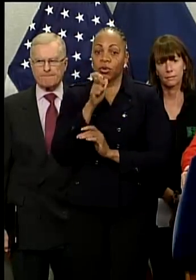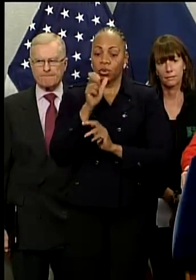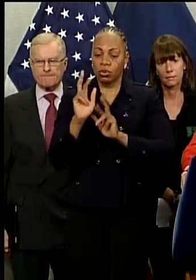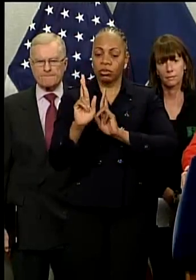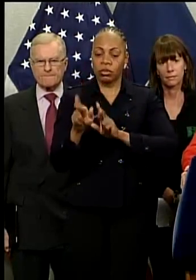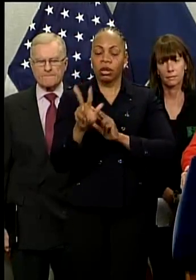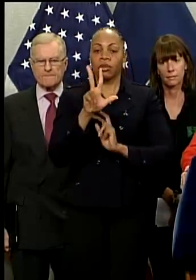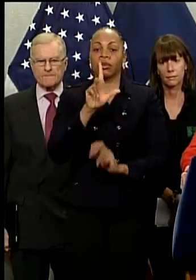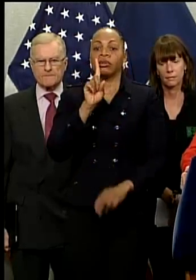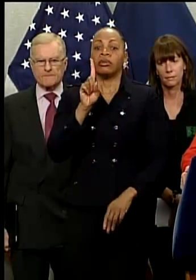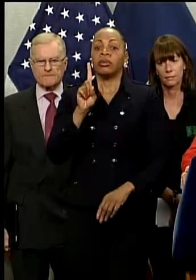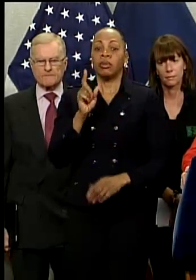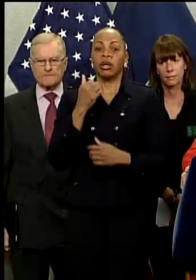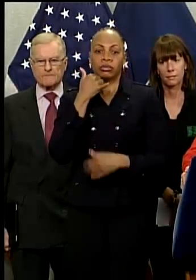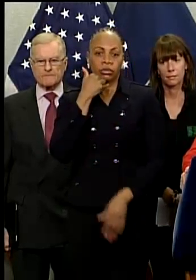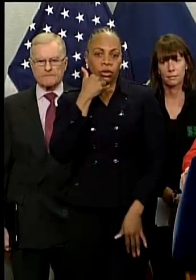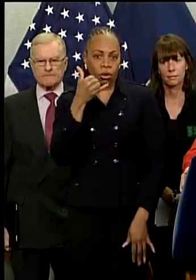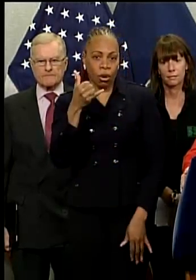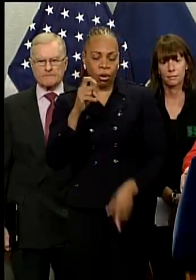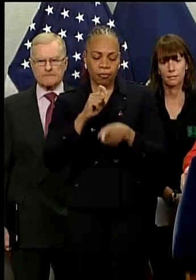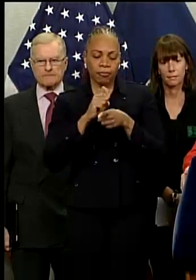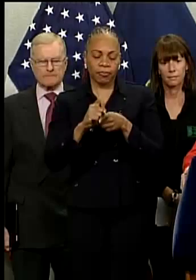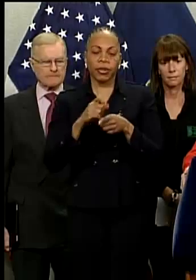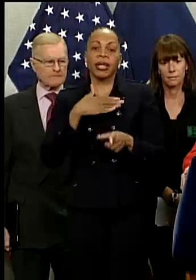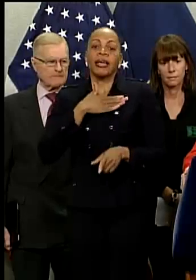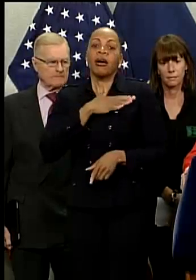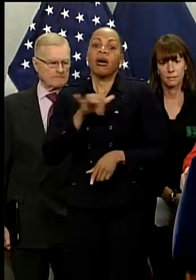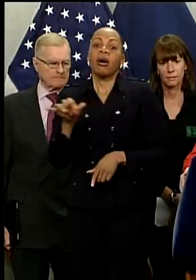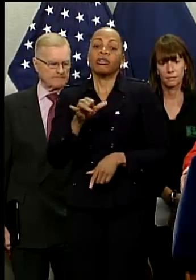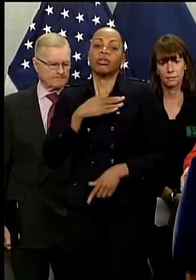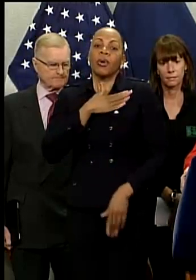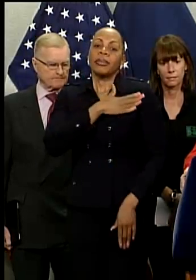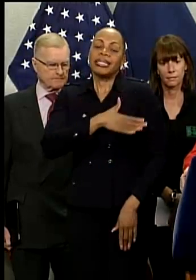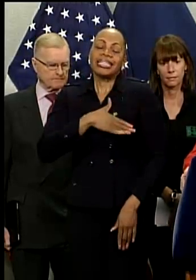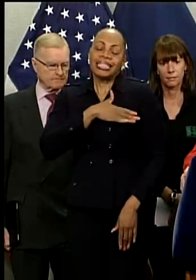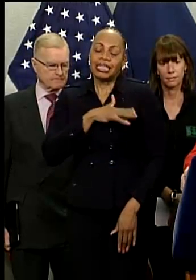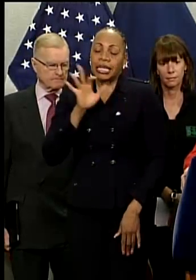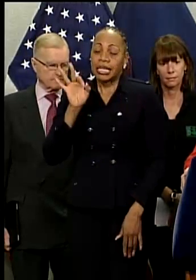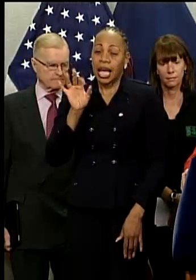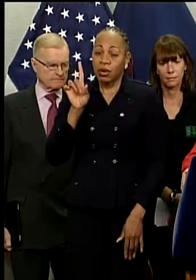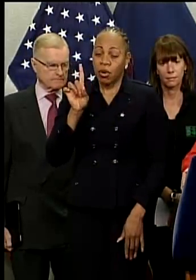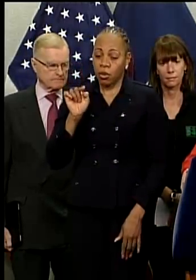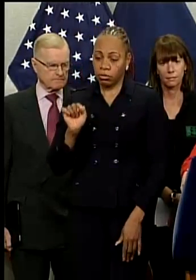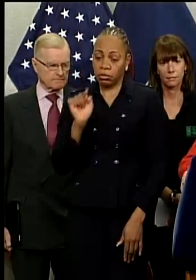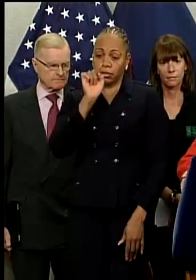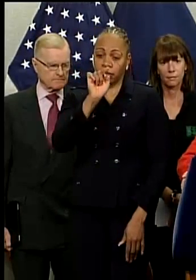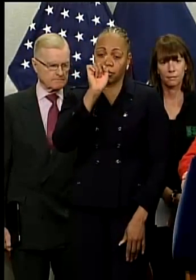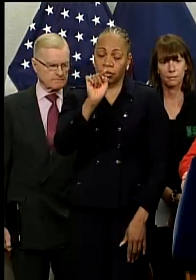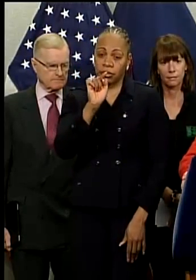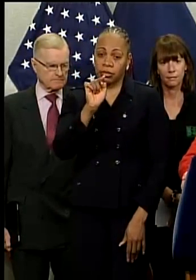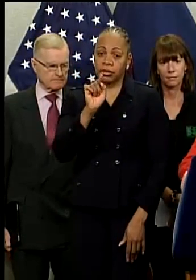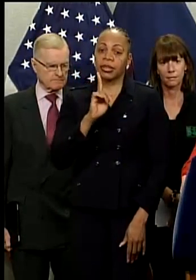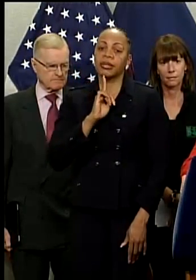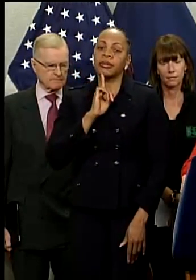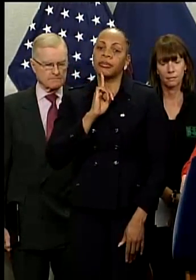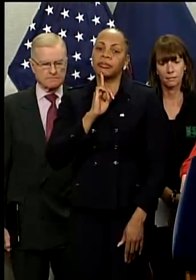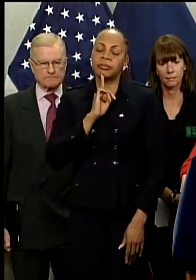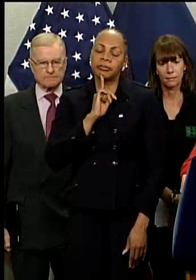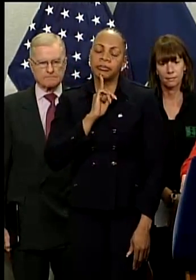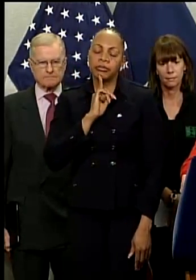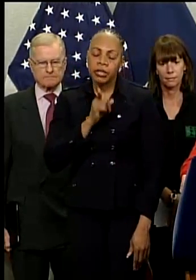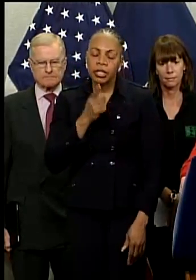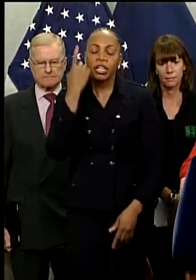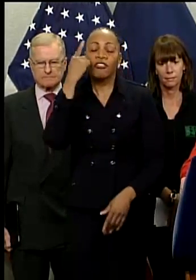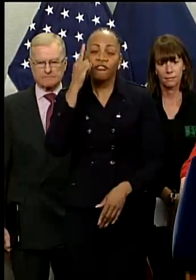calls. Also, please use 911 wisely, only for genuine emergencies requiring a response from the